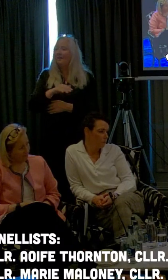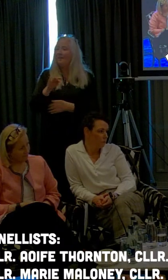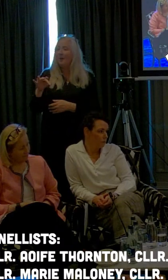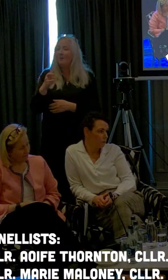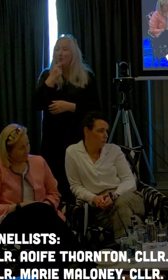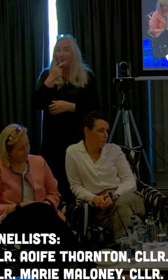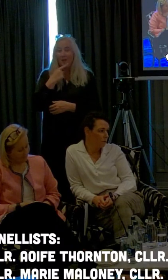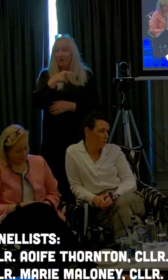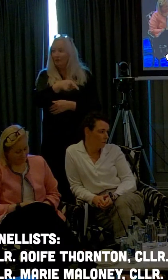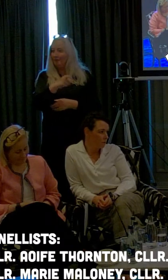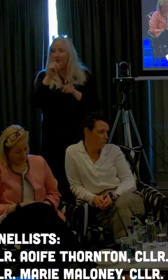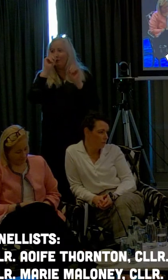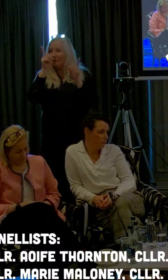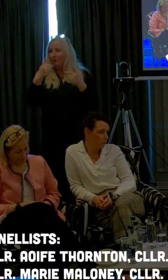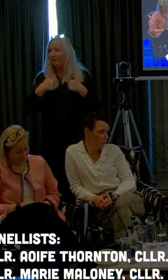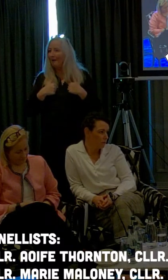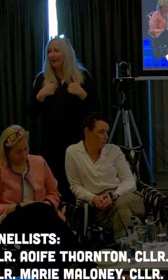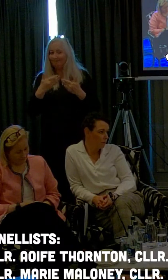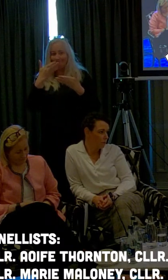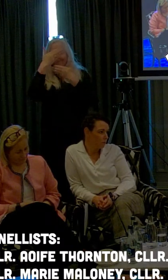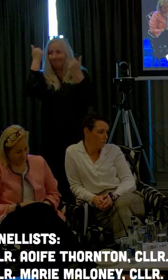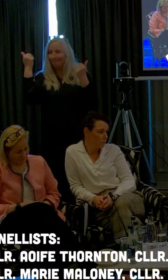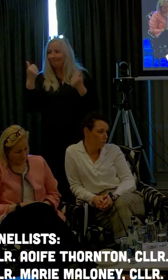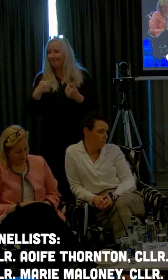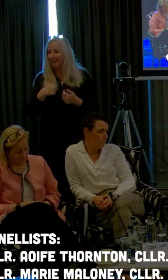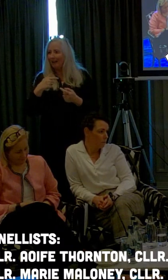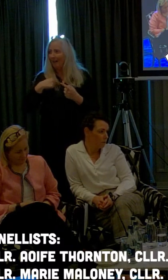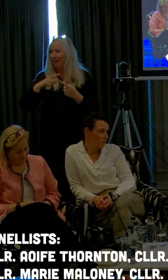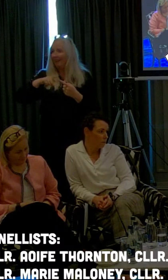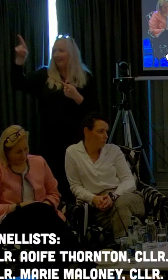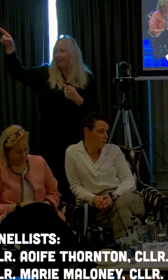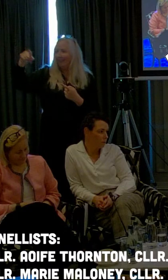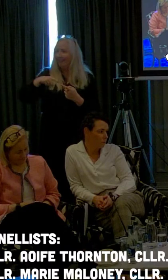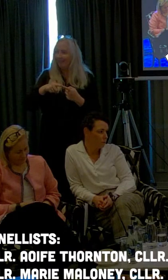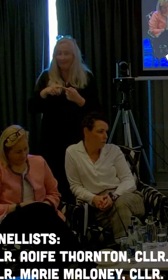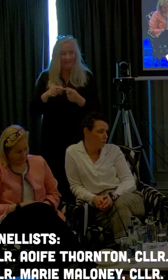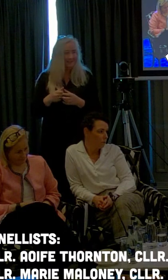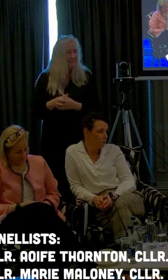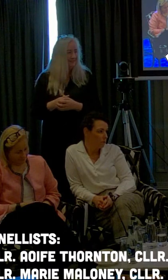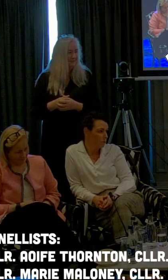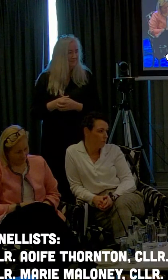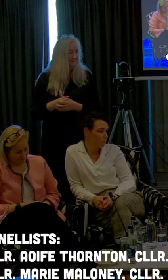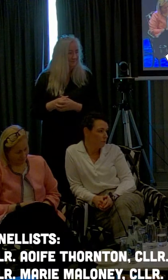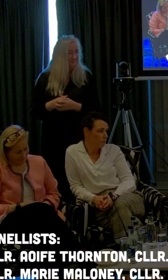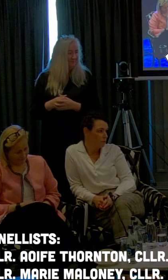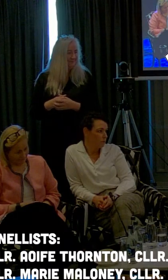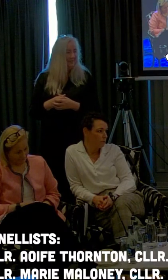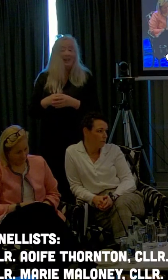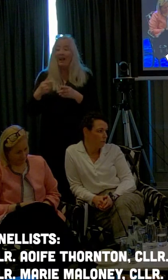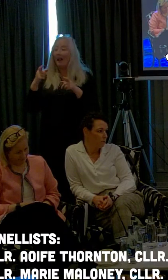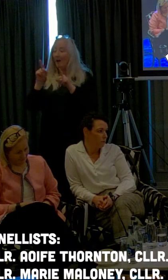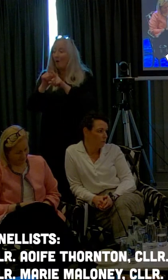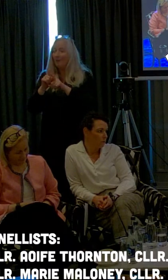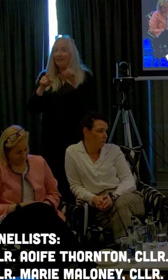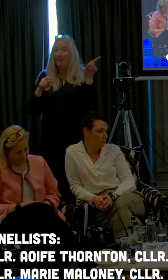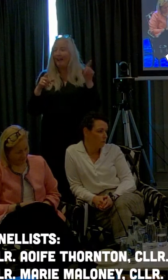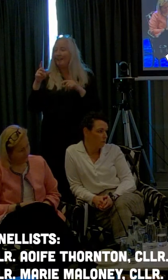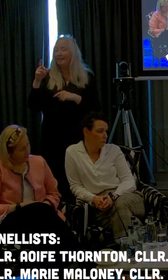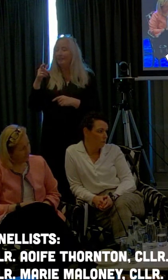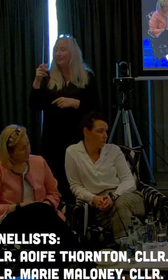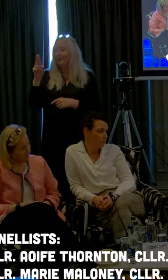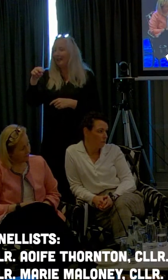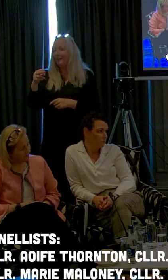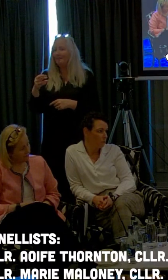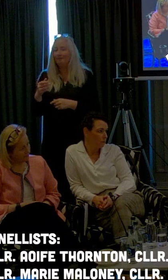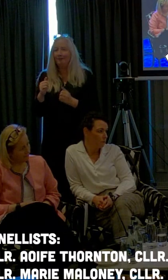hardly knew me. Because even though you come down to Thursday night, Friday, it might be the Dingle Peninsula, or it might be the Iveragh